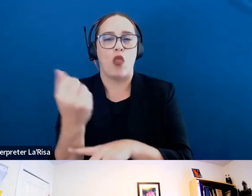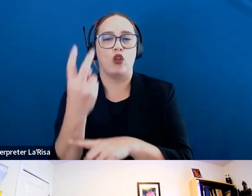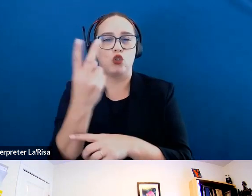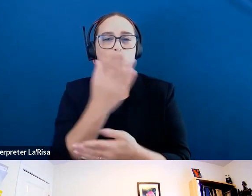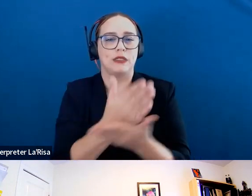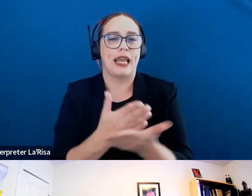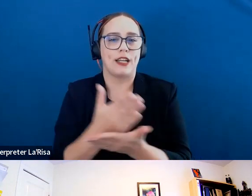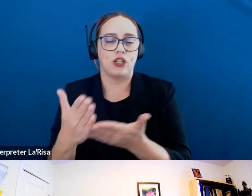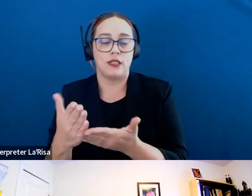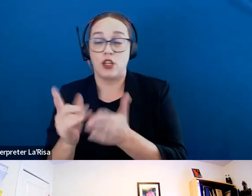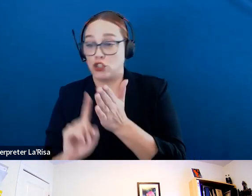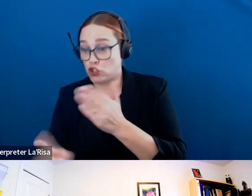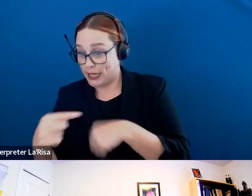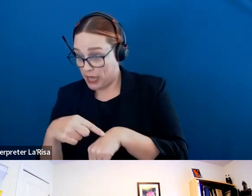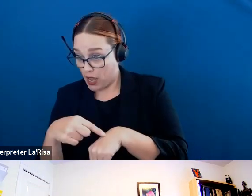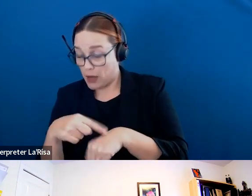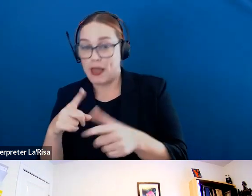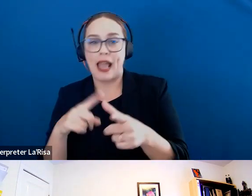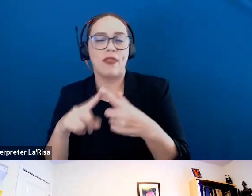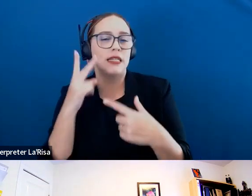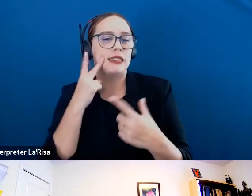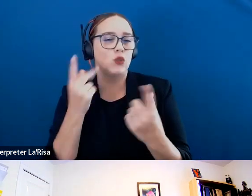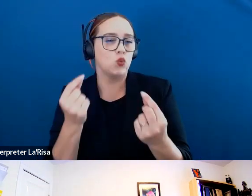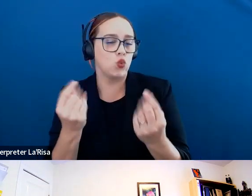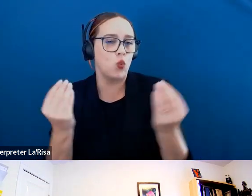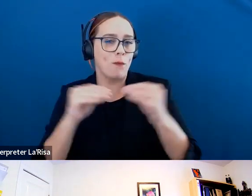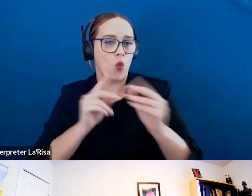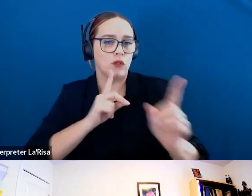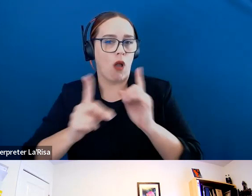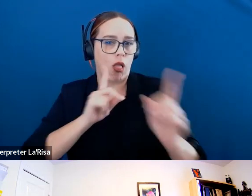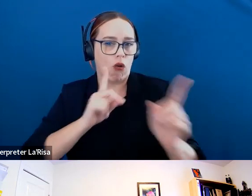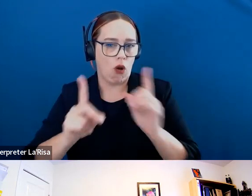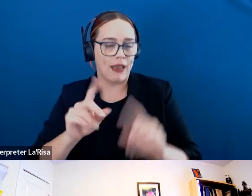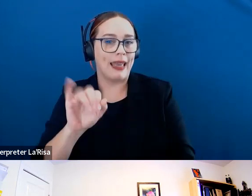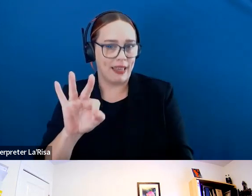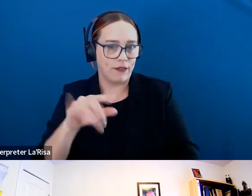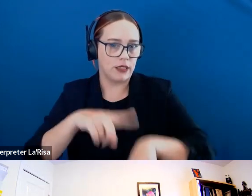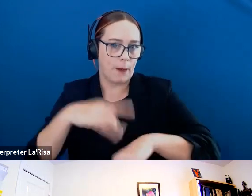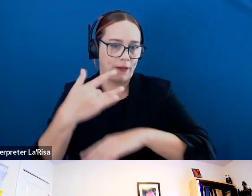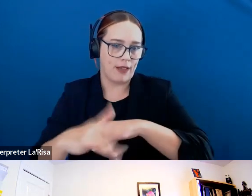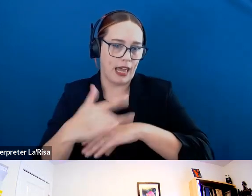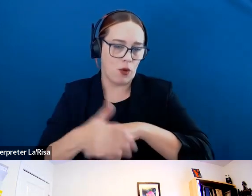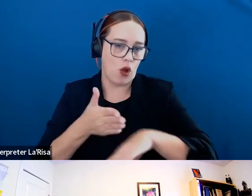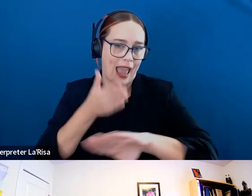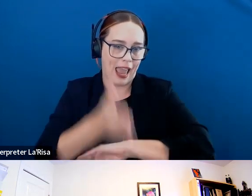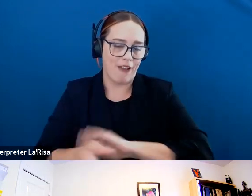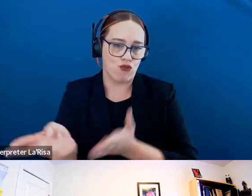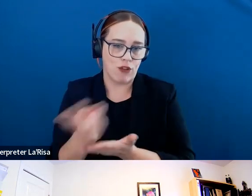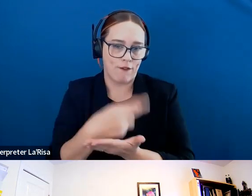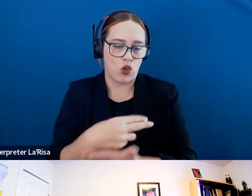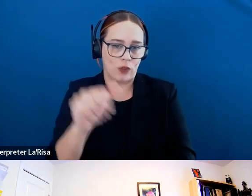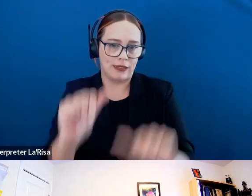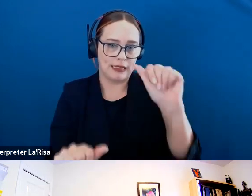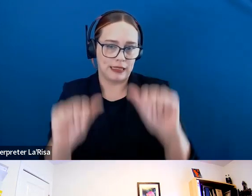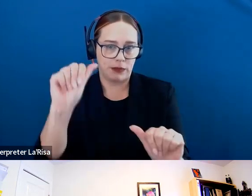in time and maybe open it up for a little bit more dialogue when we're done with reviewing the assessment.